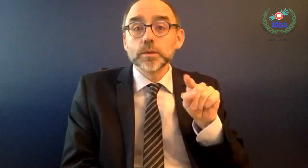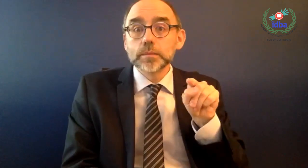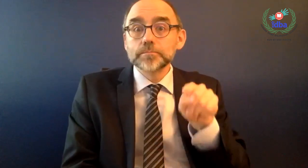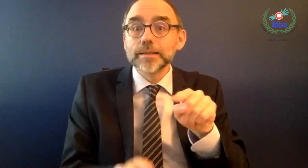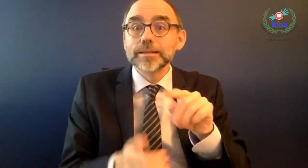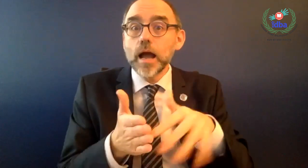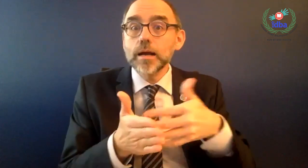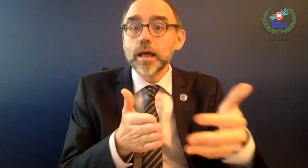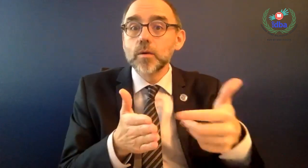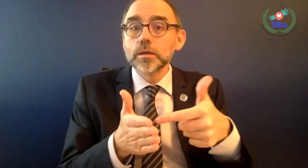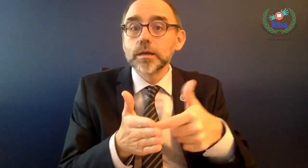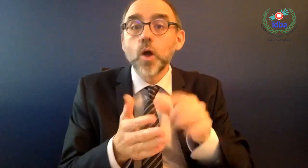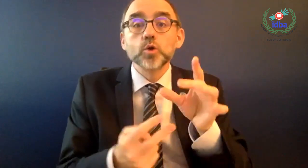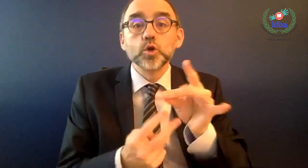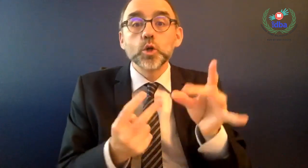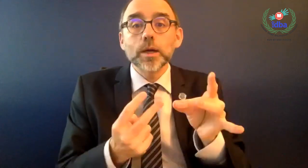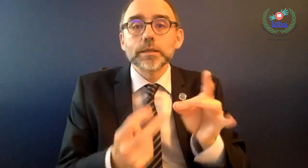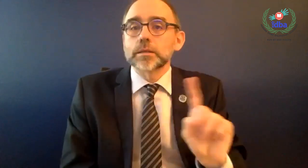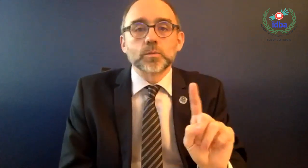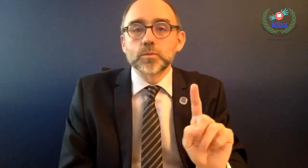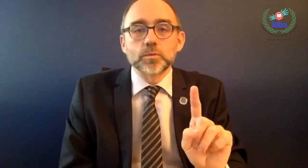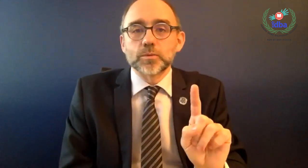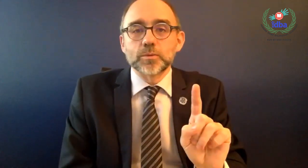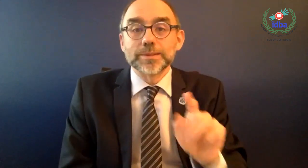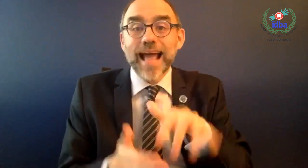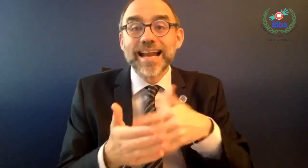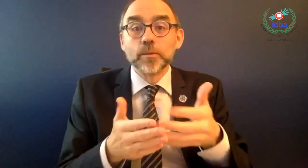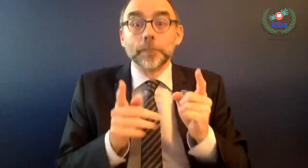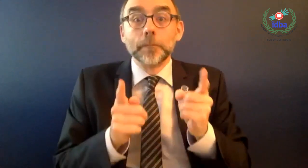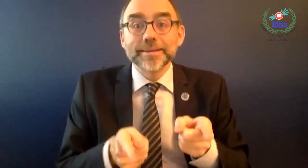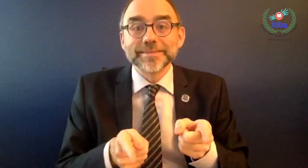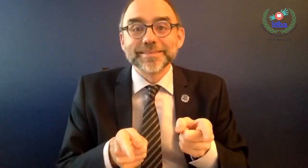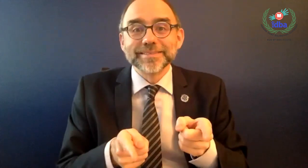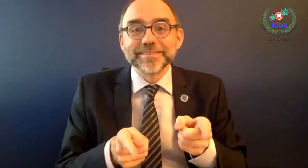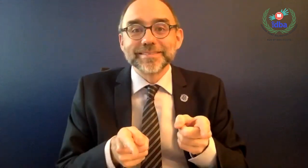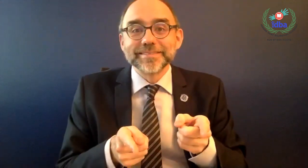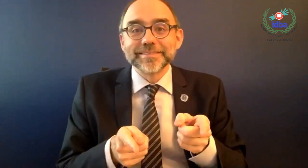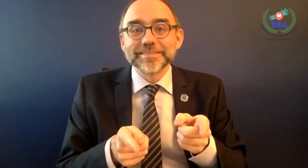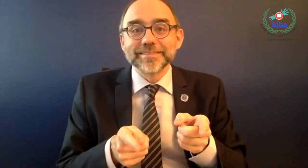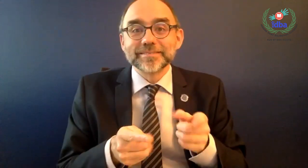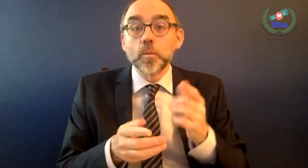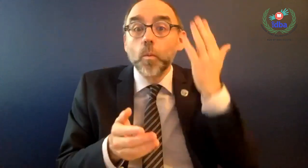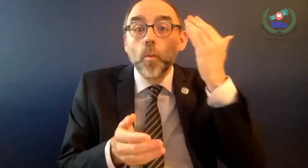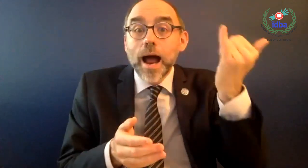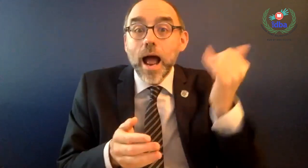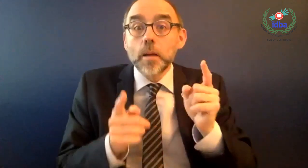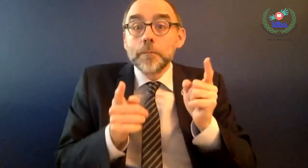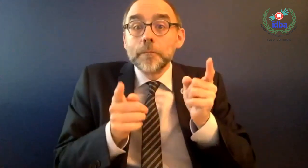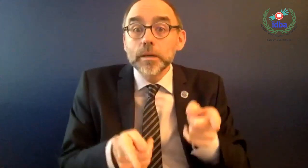and own choices. But WFD does not talk about sign language as a choice, but sign language is a